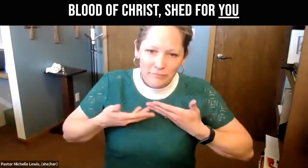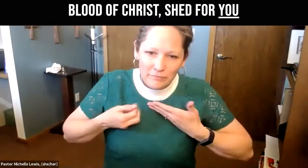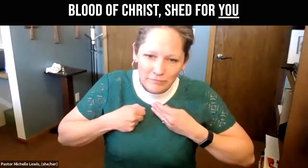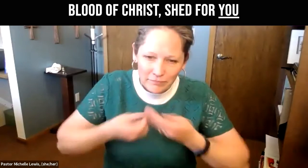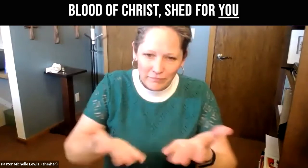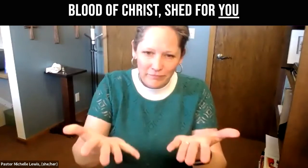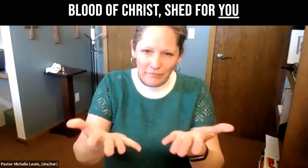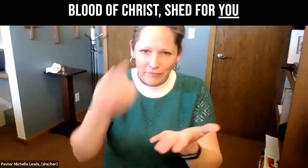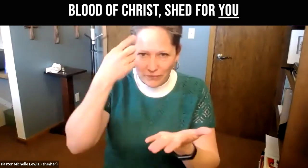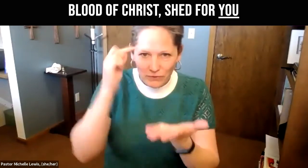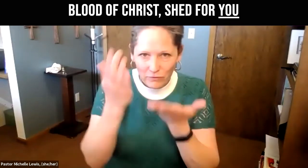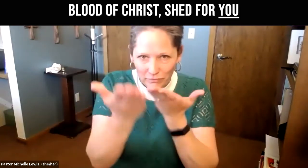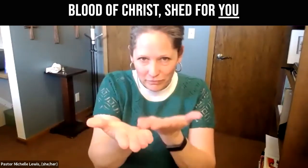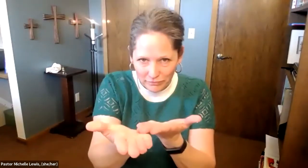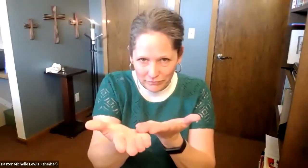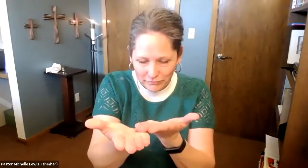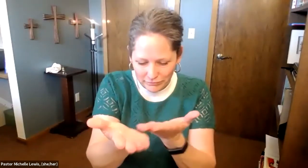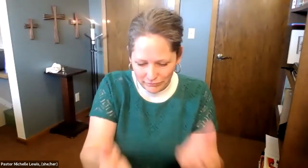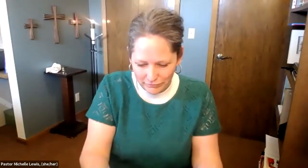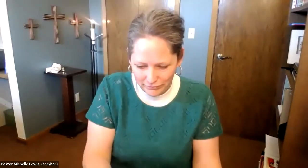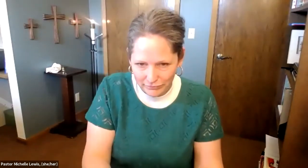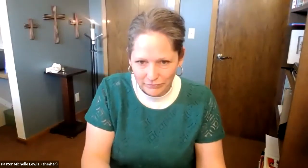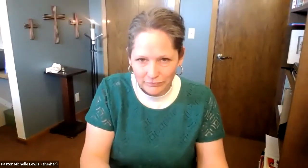Blood of Christ, shed for you.